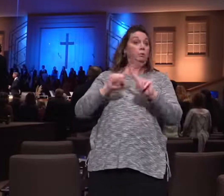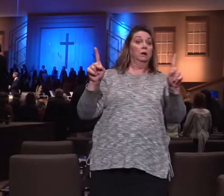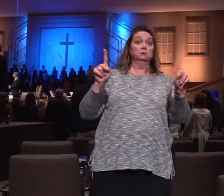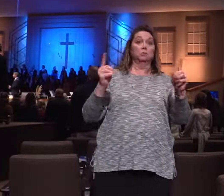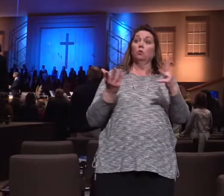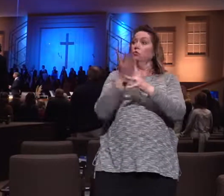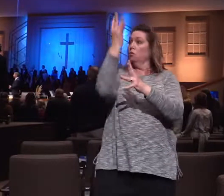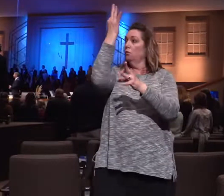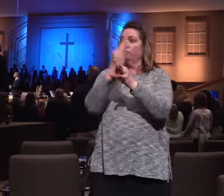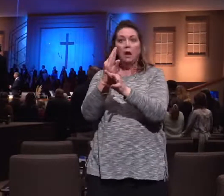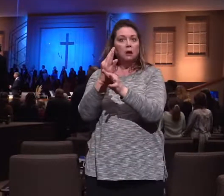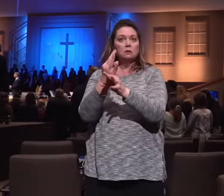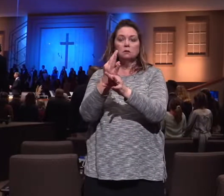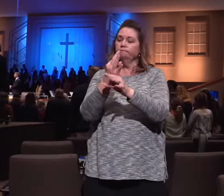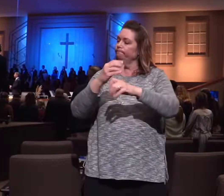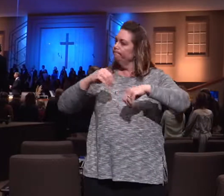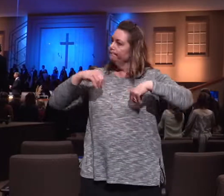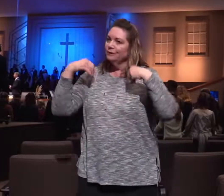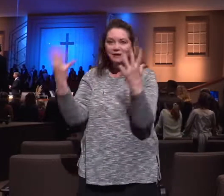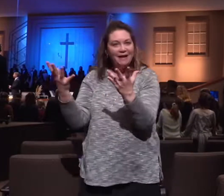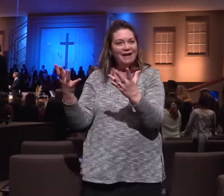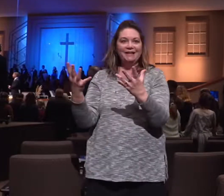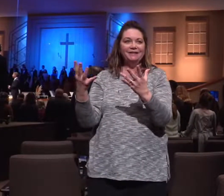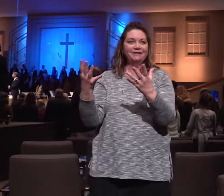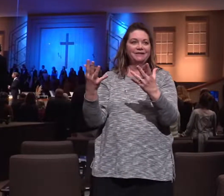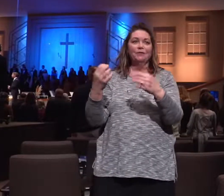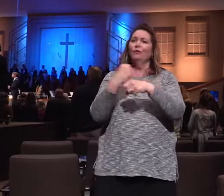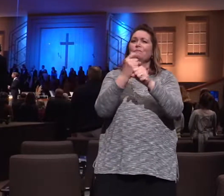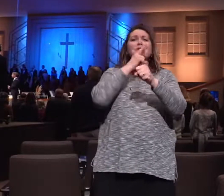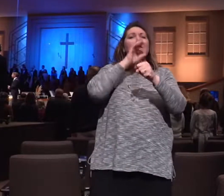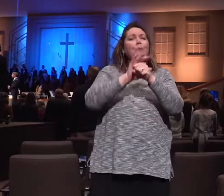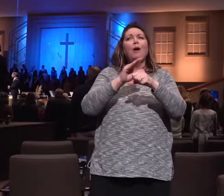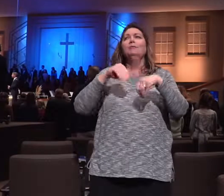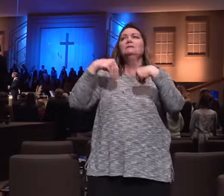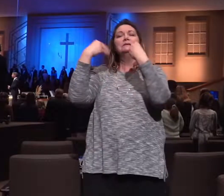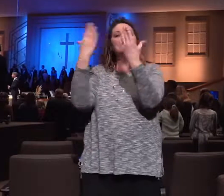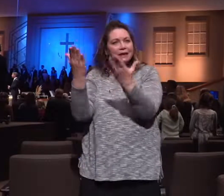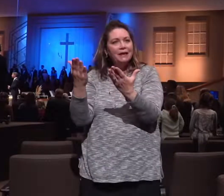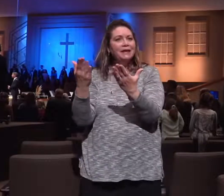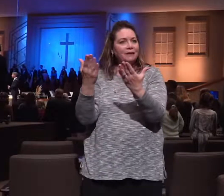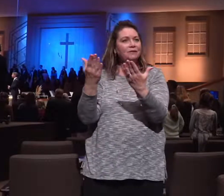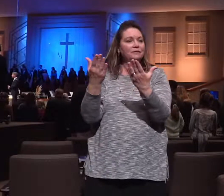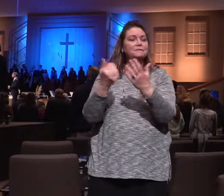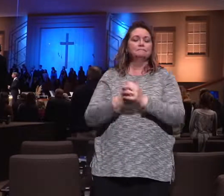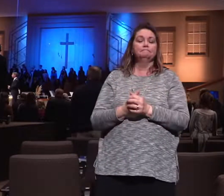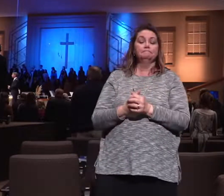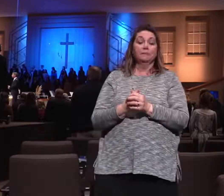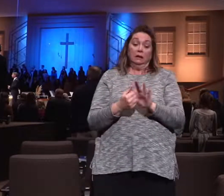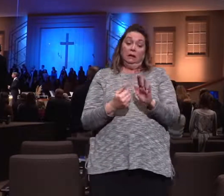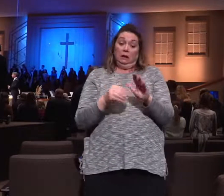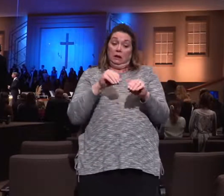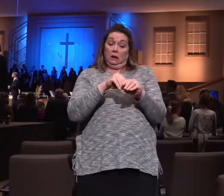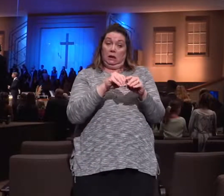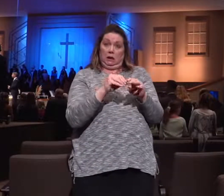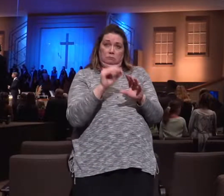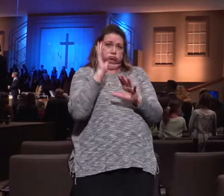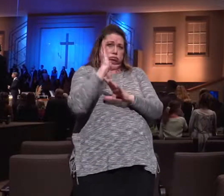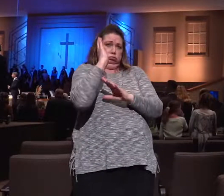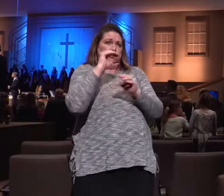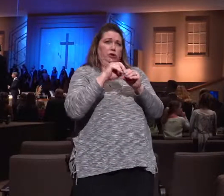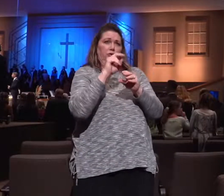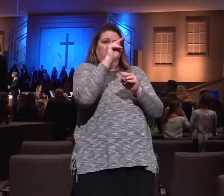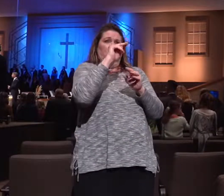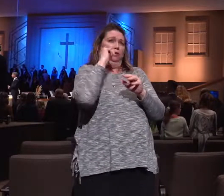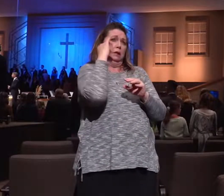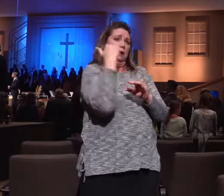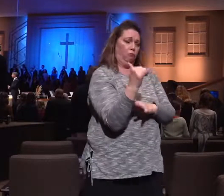first card, I'll never forget that, up in Northern California. We were required to go to a missions conference at a church somewhere